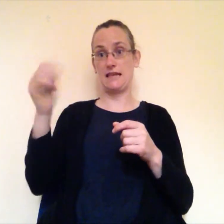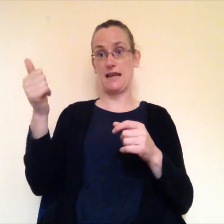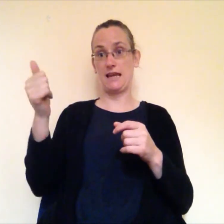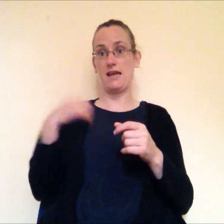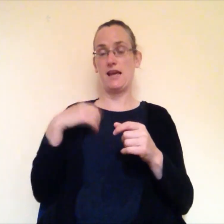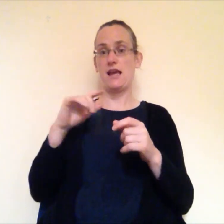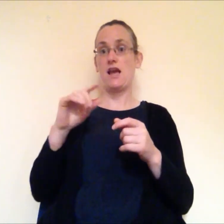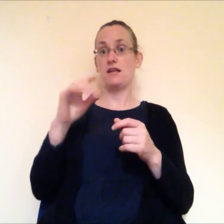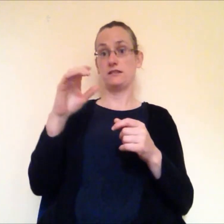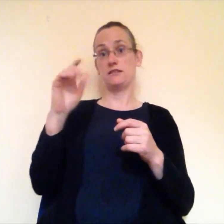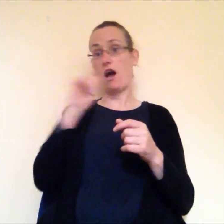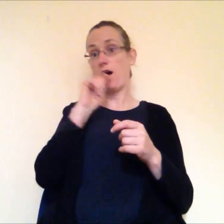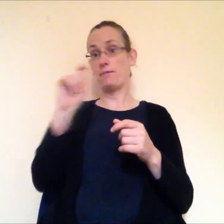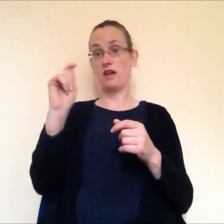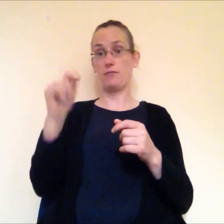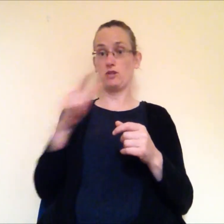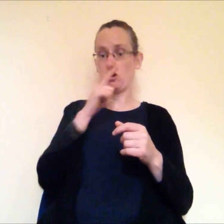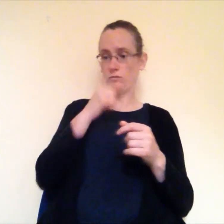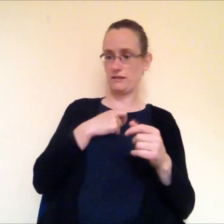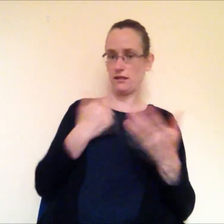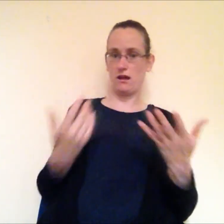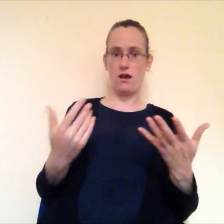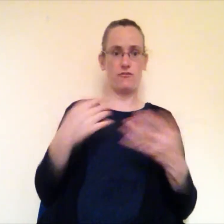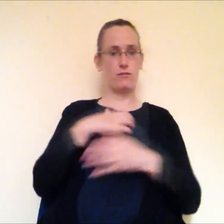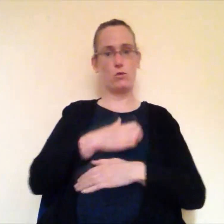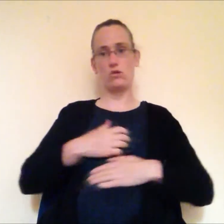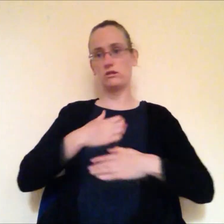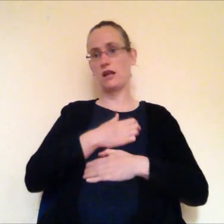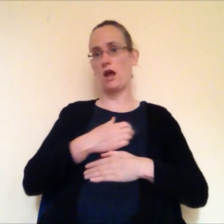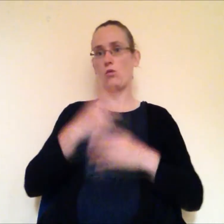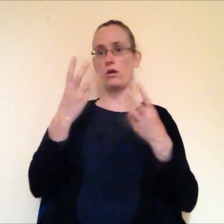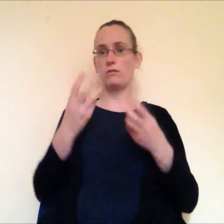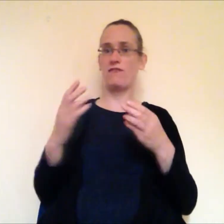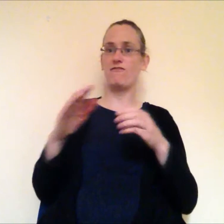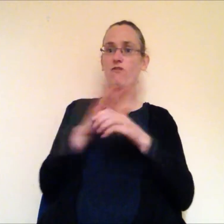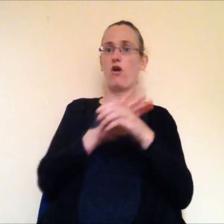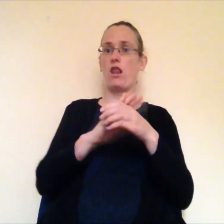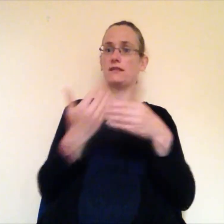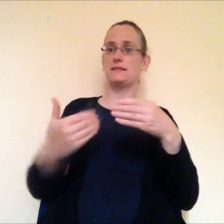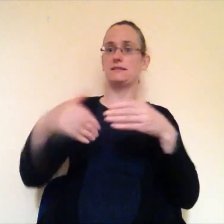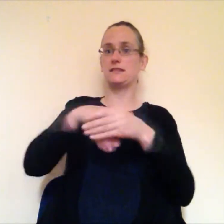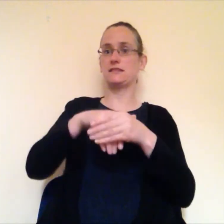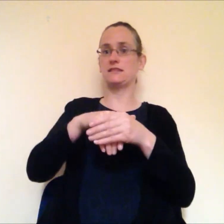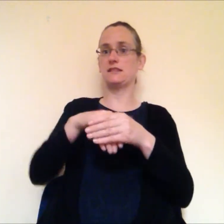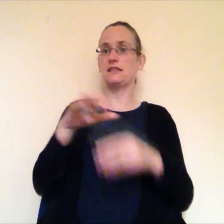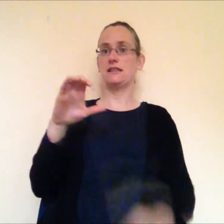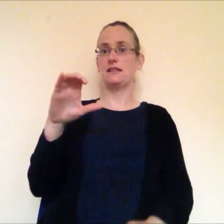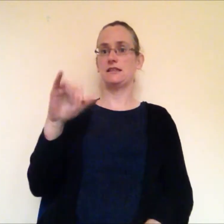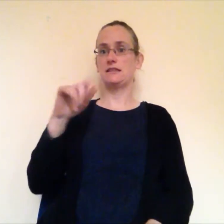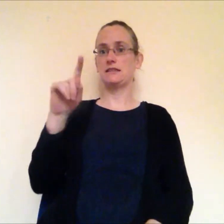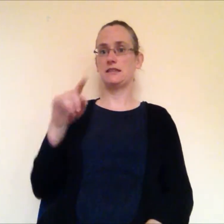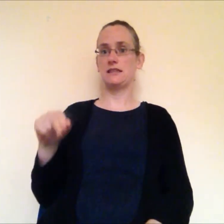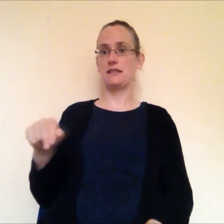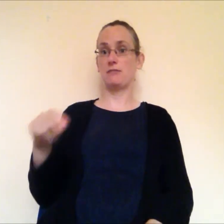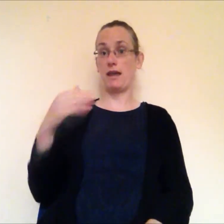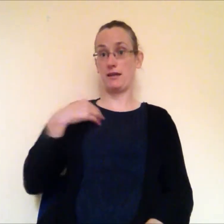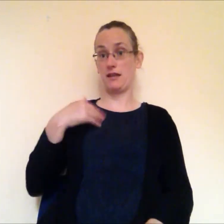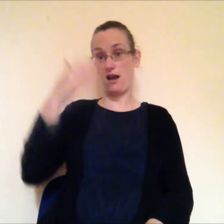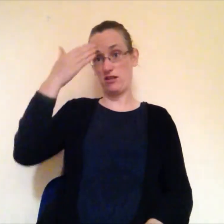my country. And why shouldn't he be? And why shouldn't he be? Do you know, Gerrie, in other countries, do they recognise their sign language